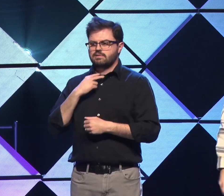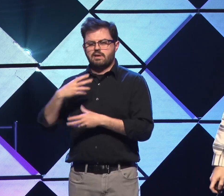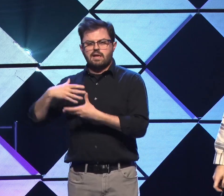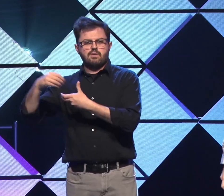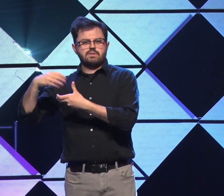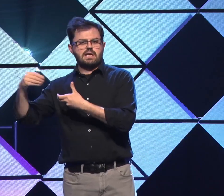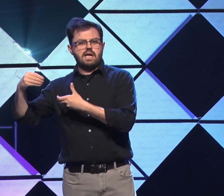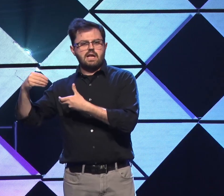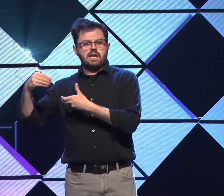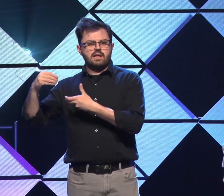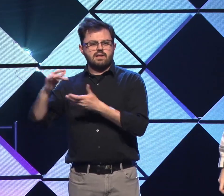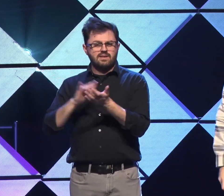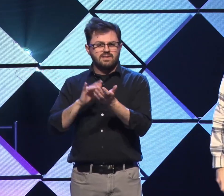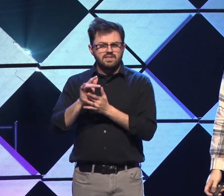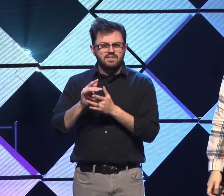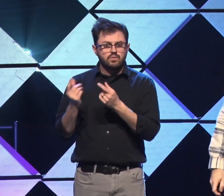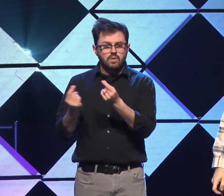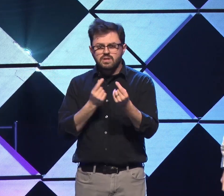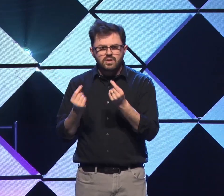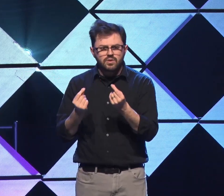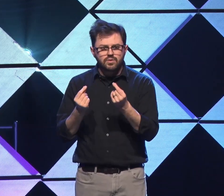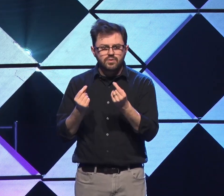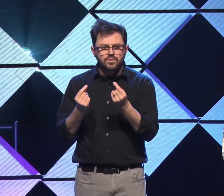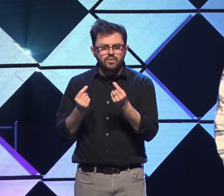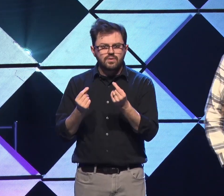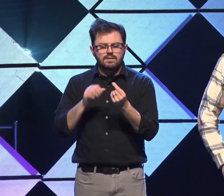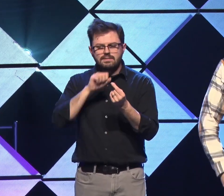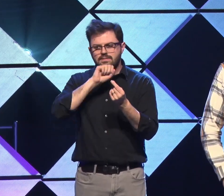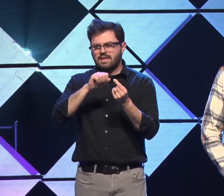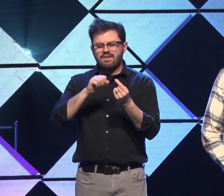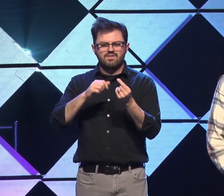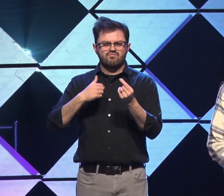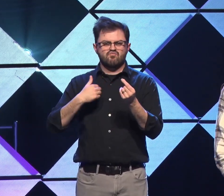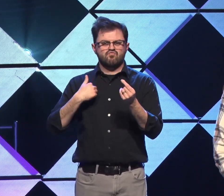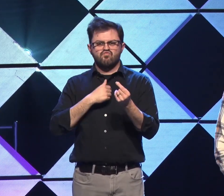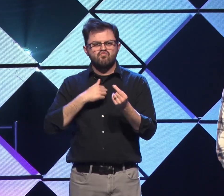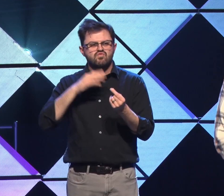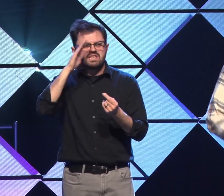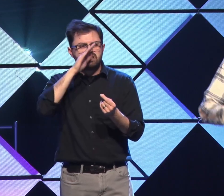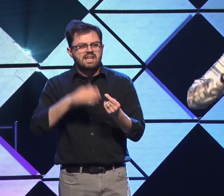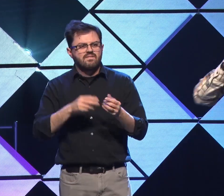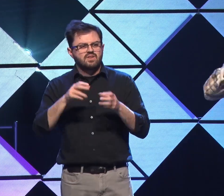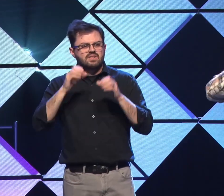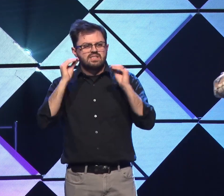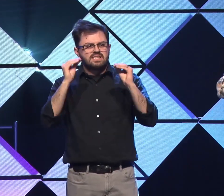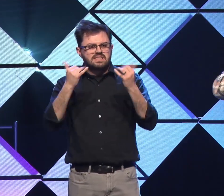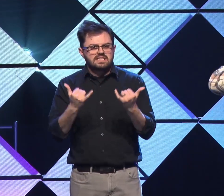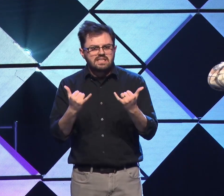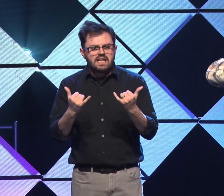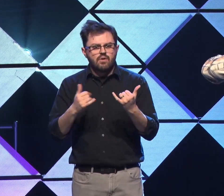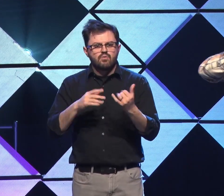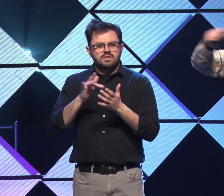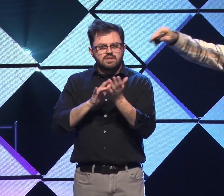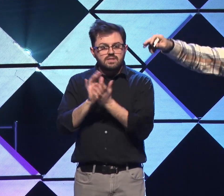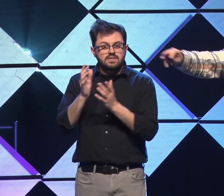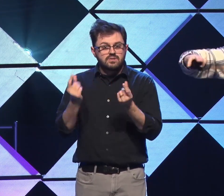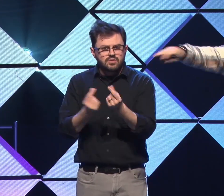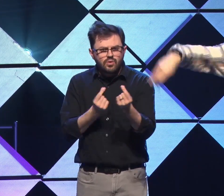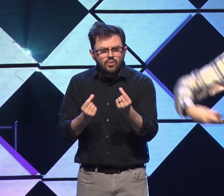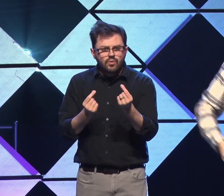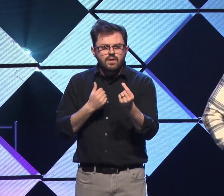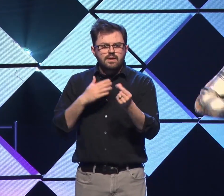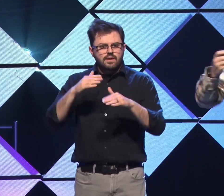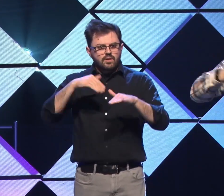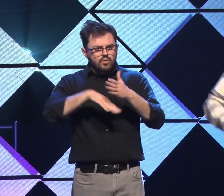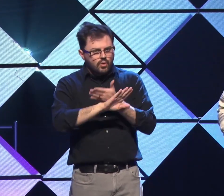love it. We don't ever get this. We don't ever teach this. We stop right there. So Jesus, what does he do? He goes in to where everybody's at